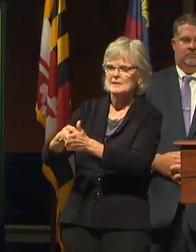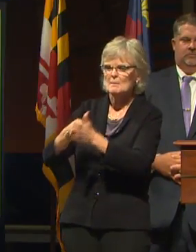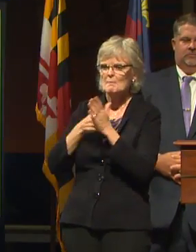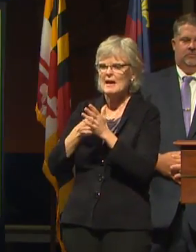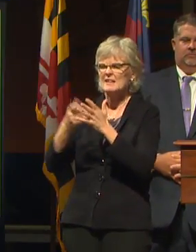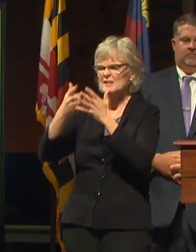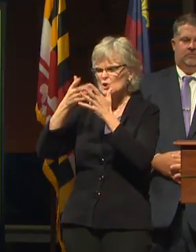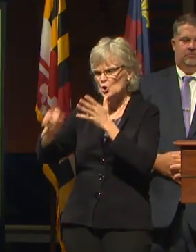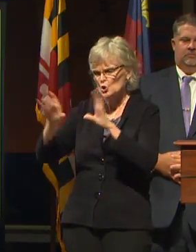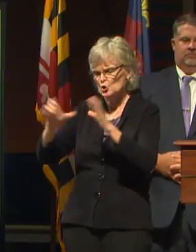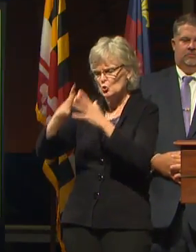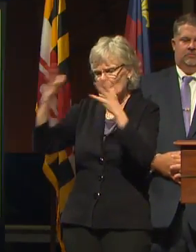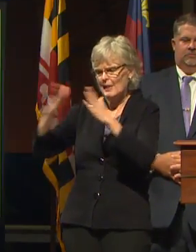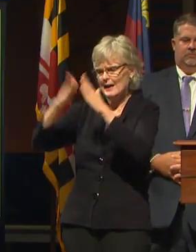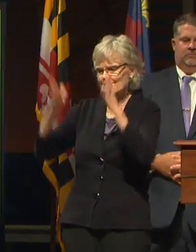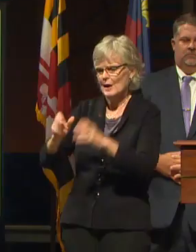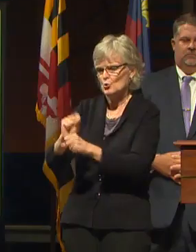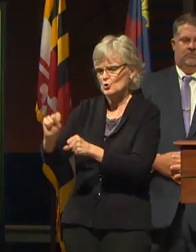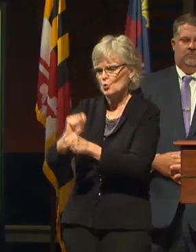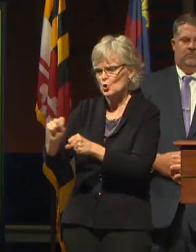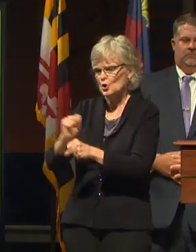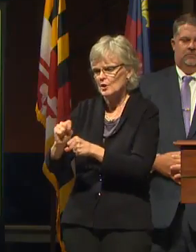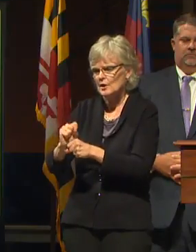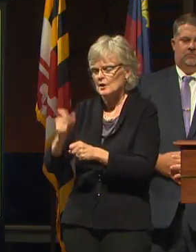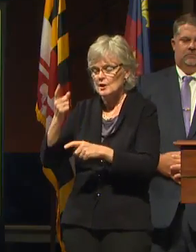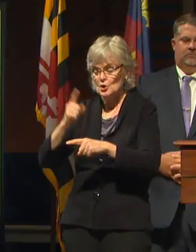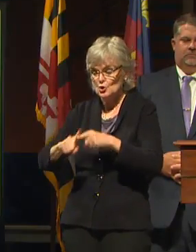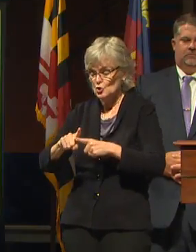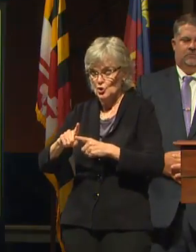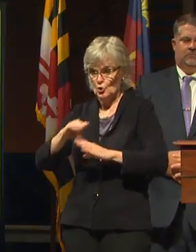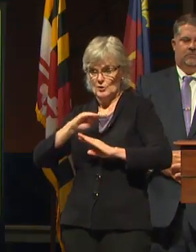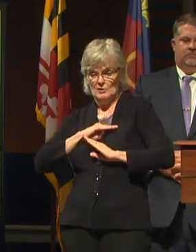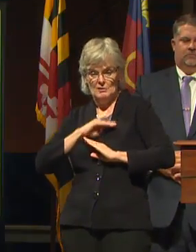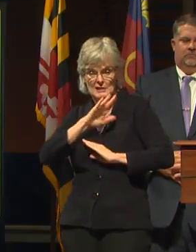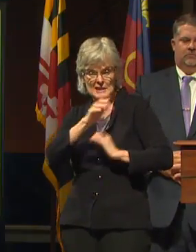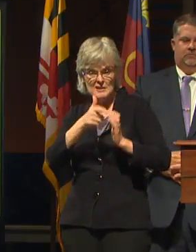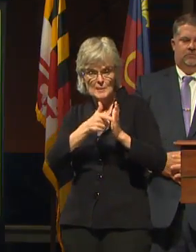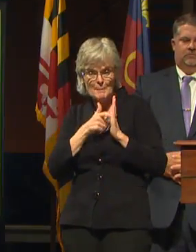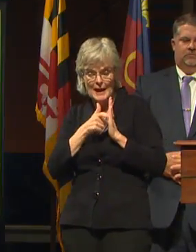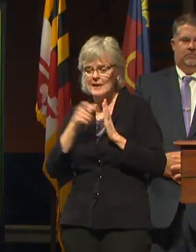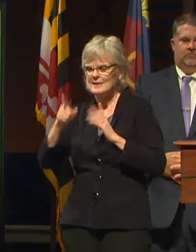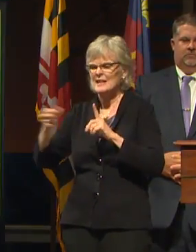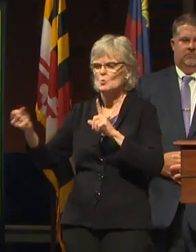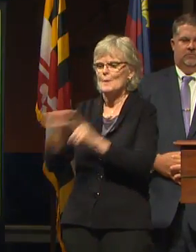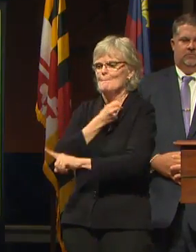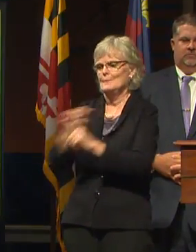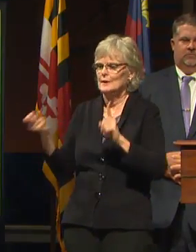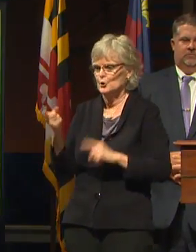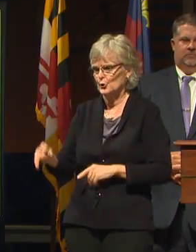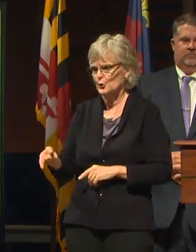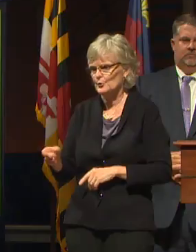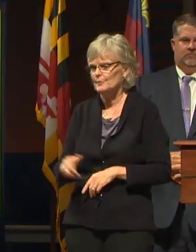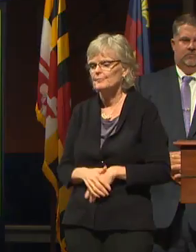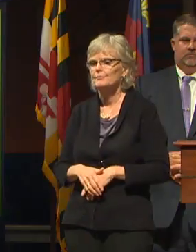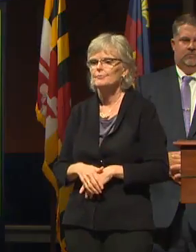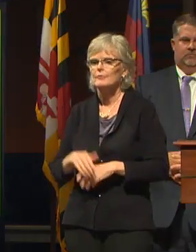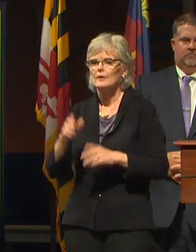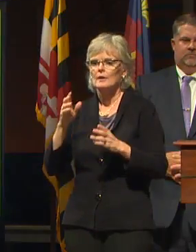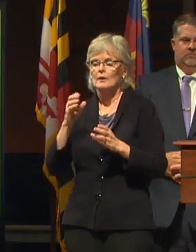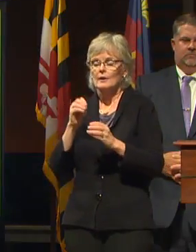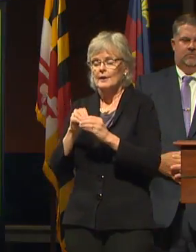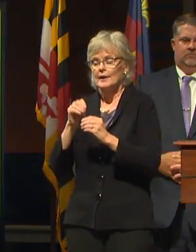of housework. Often when she can't meet those demands, he beats her. So in her rare moments